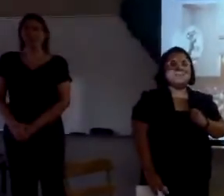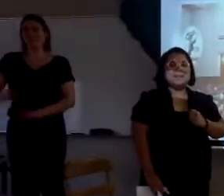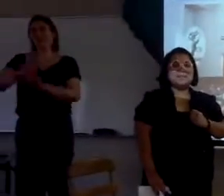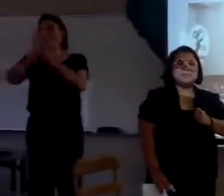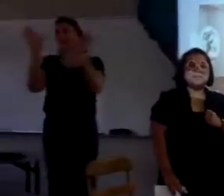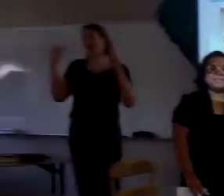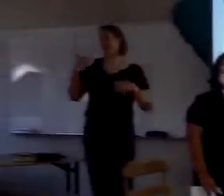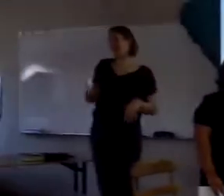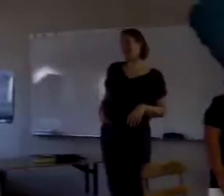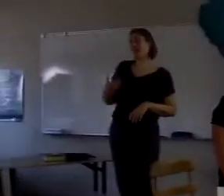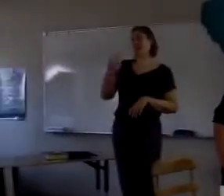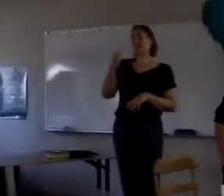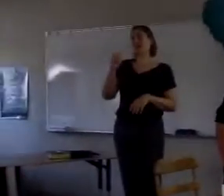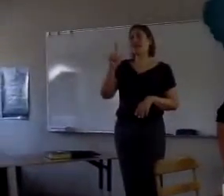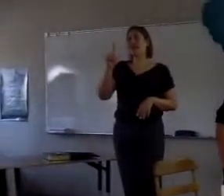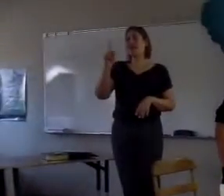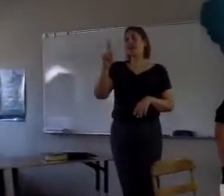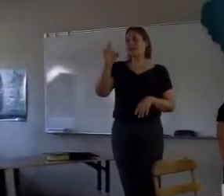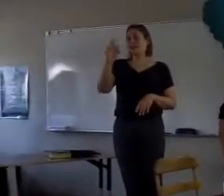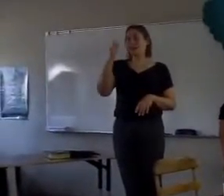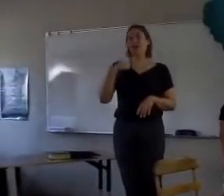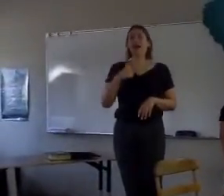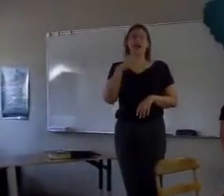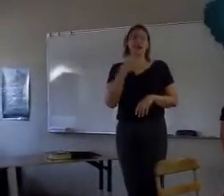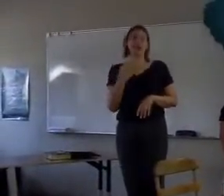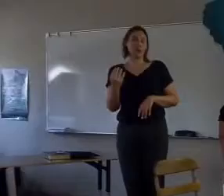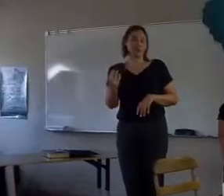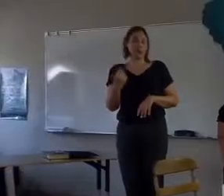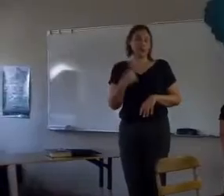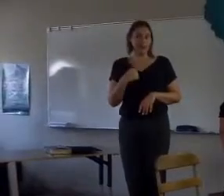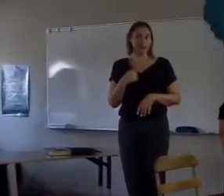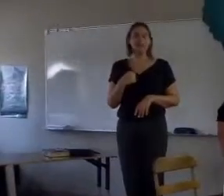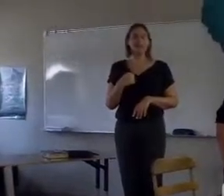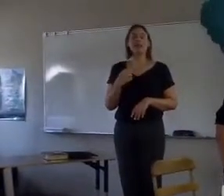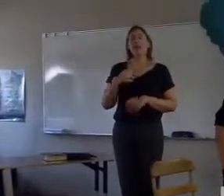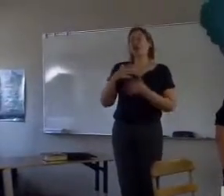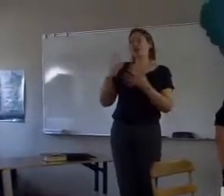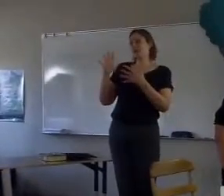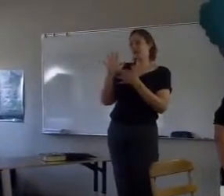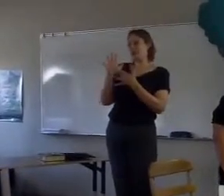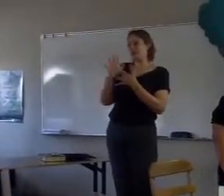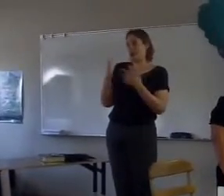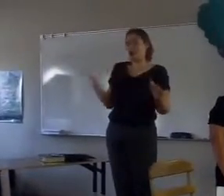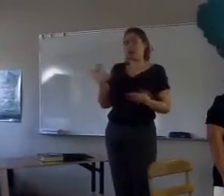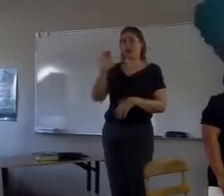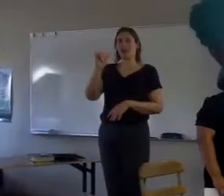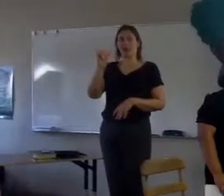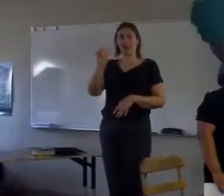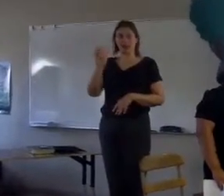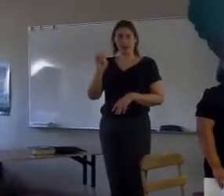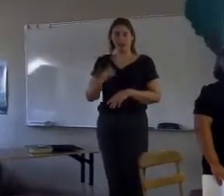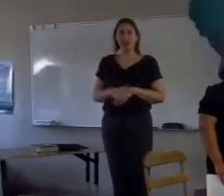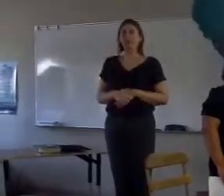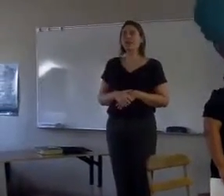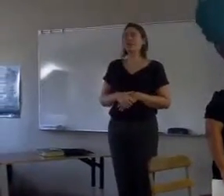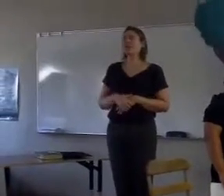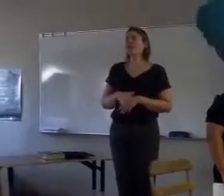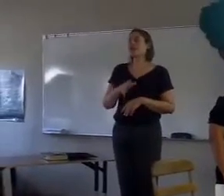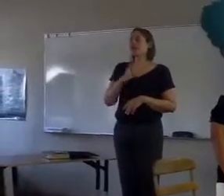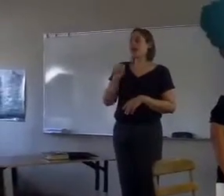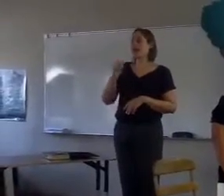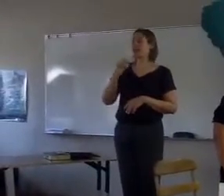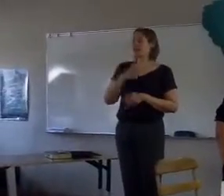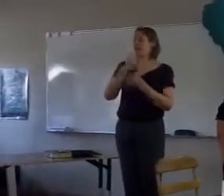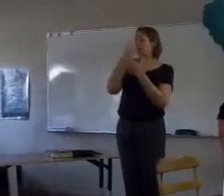Hi, my name is Gallaudet, and I am 14 years old, and I'm a sophomore here at Yale. And